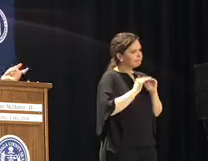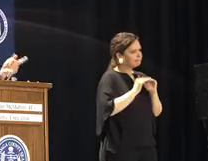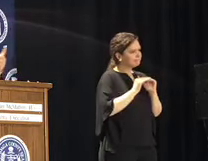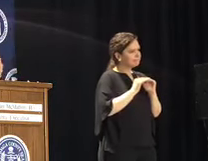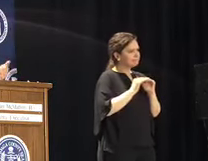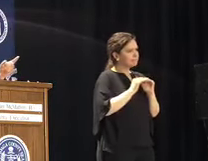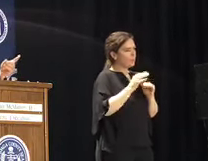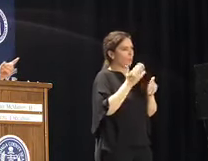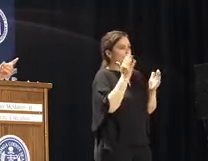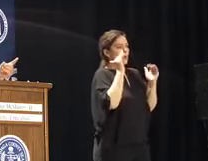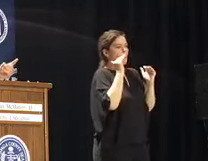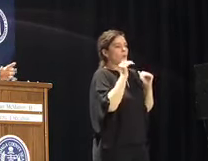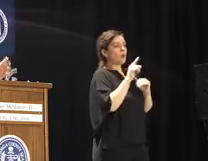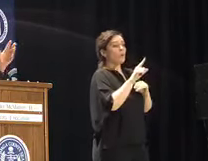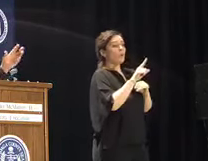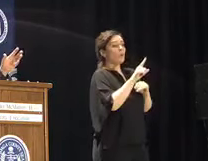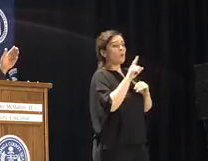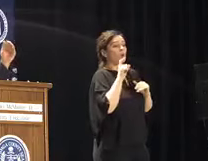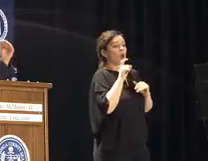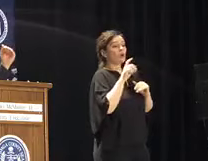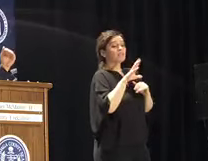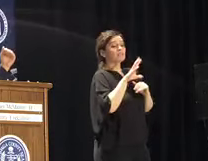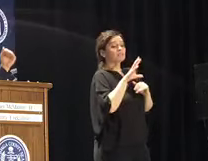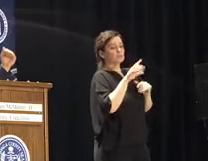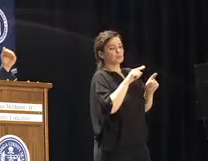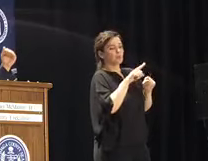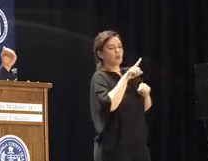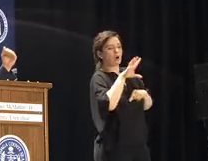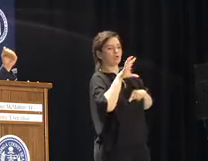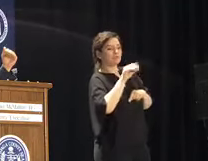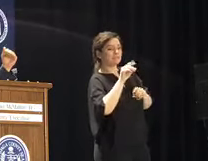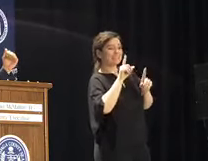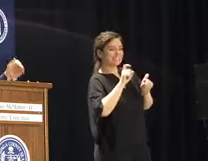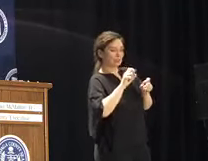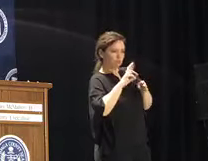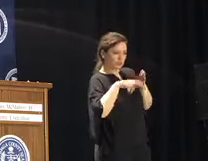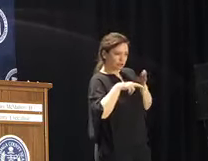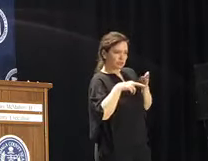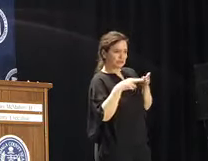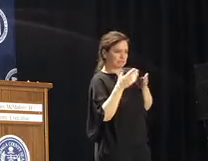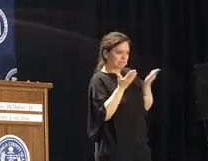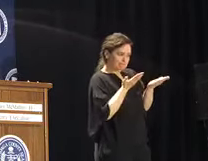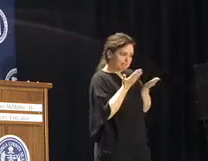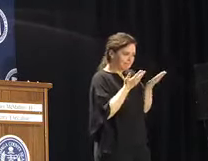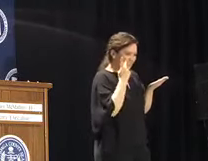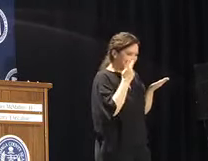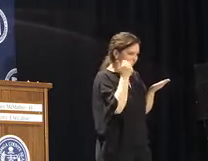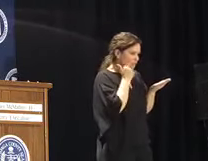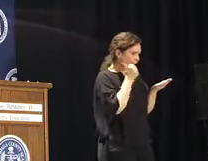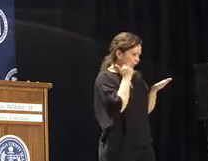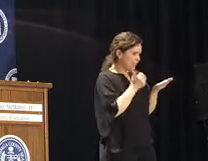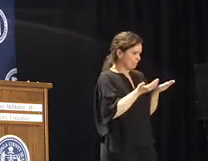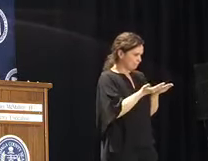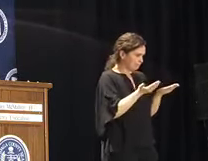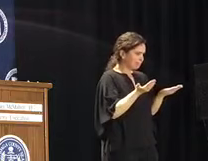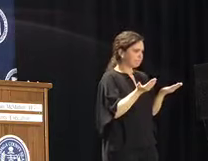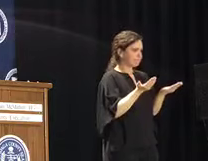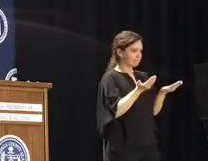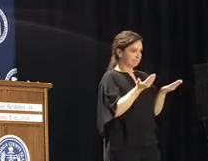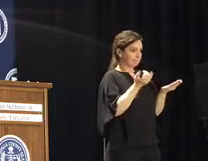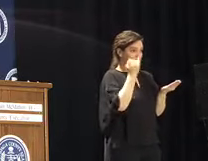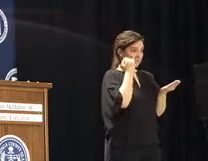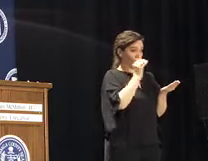in the community at large, that might mean 100 tests in Onondaga County. If the percentages hold up,